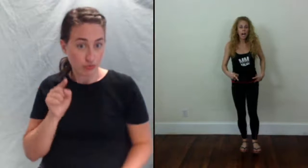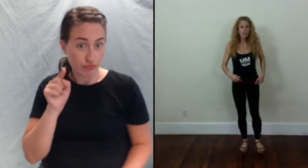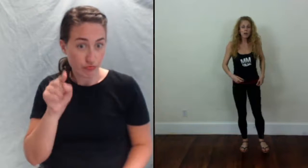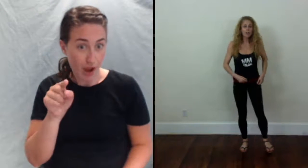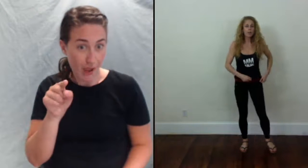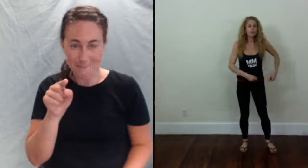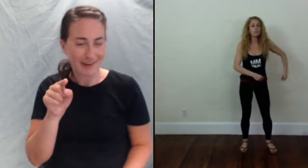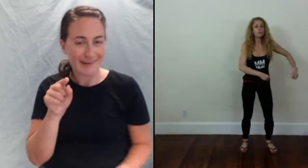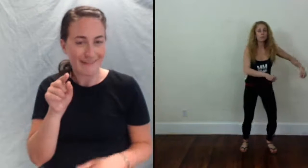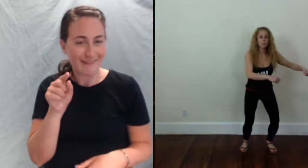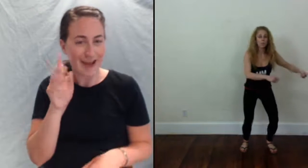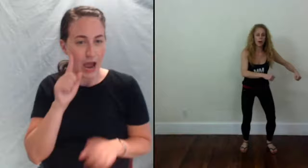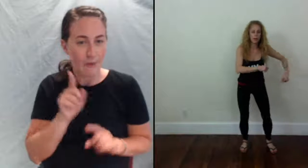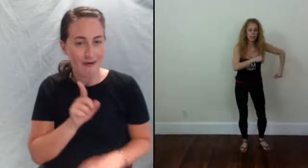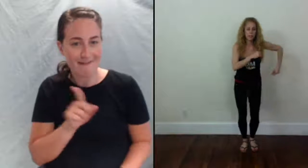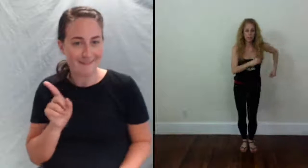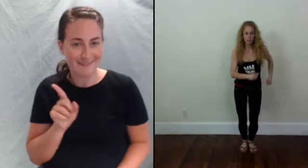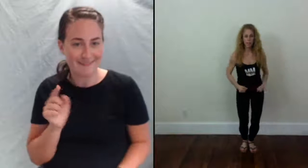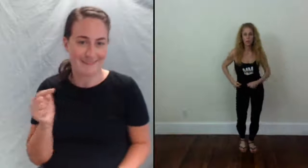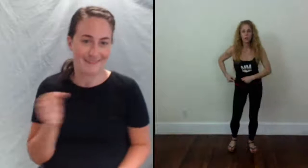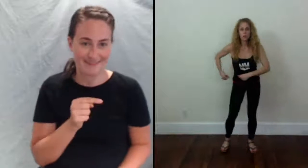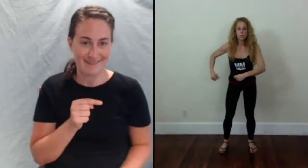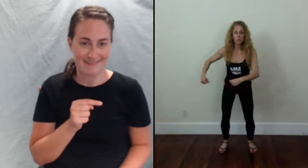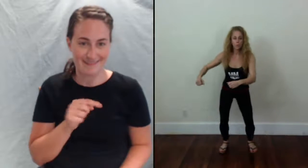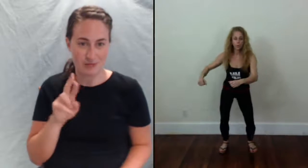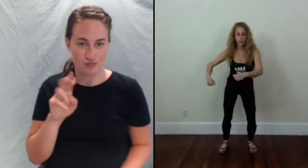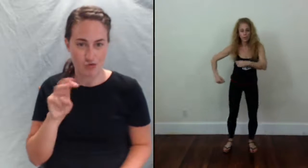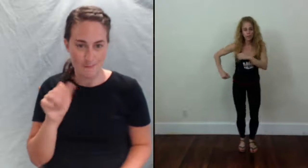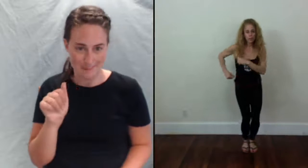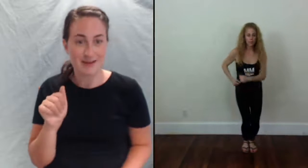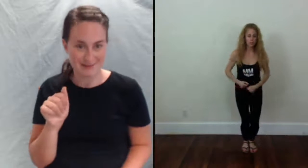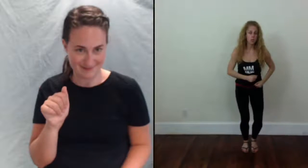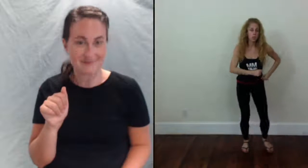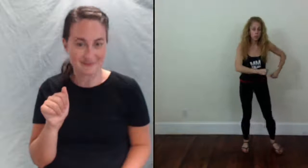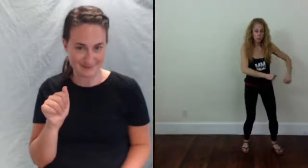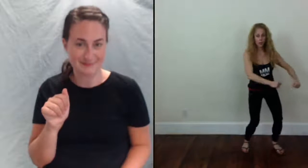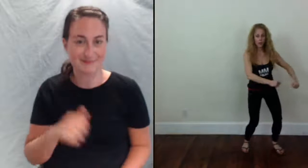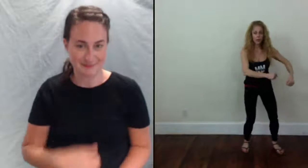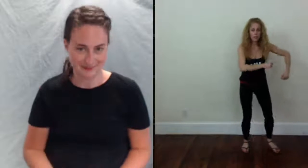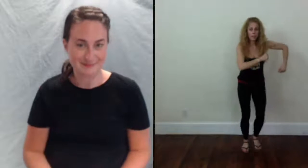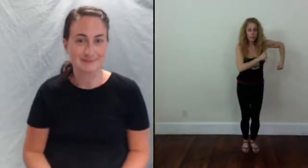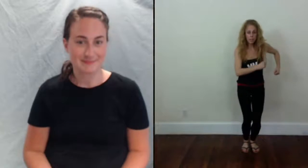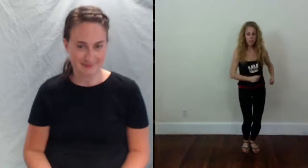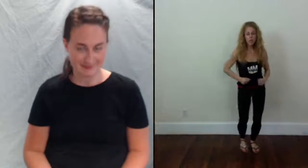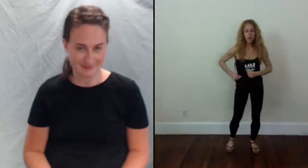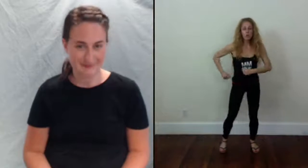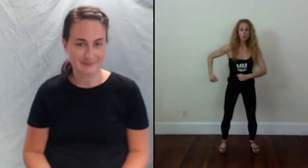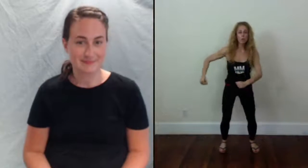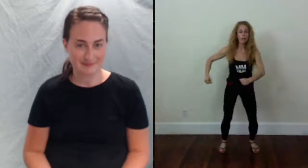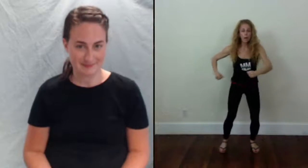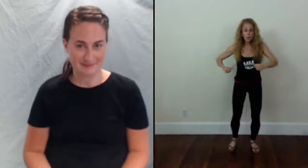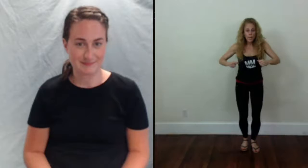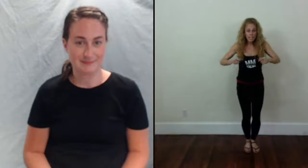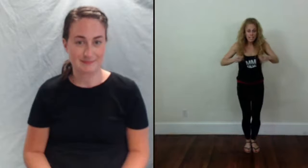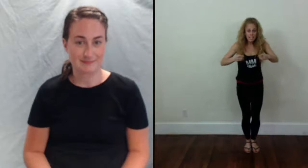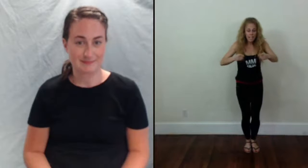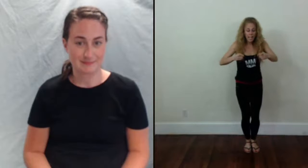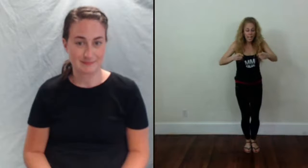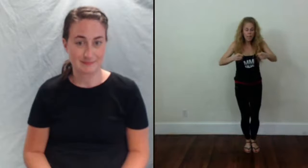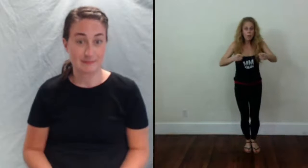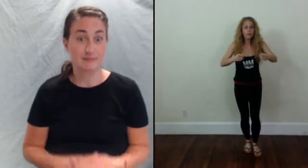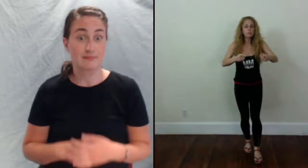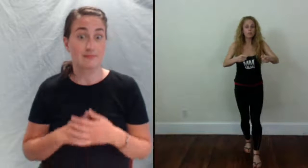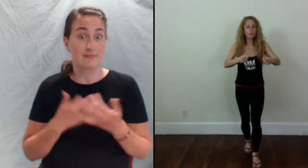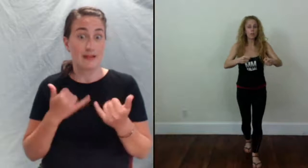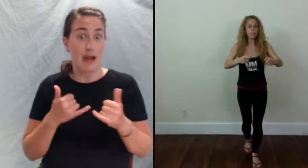forward, I go out into Roomba. Roomba. Roomba. Roomba. Now basic,